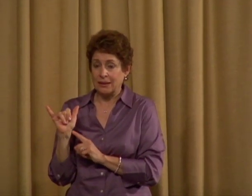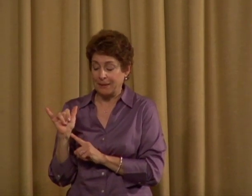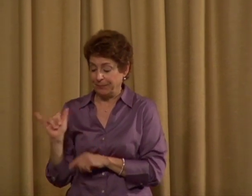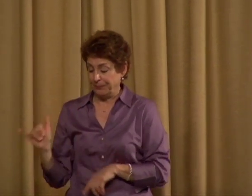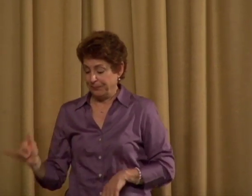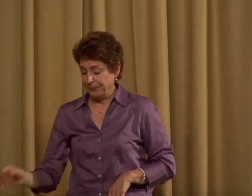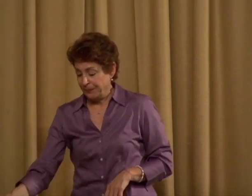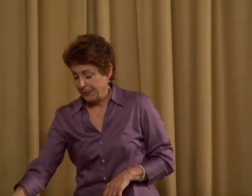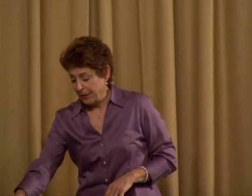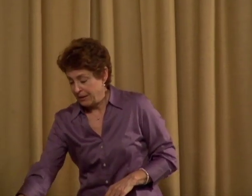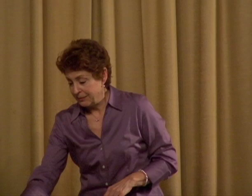way.